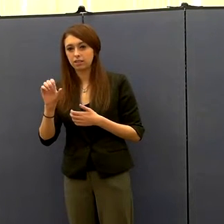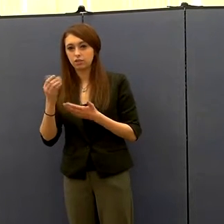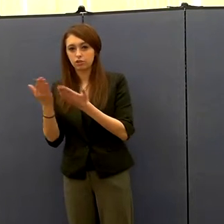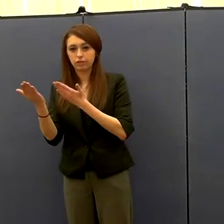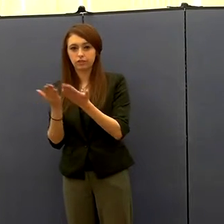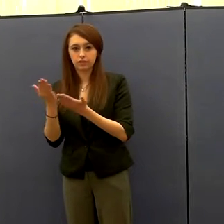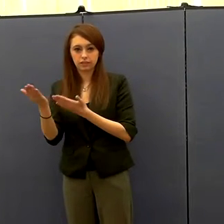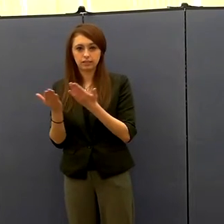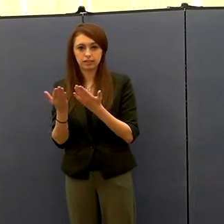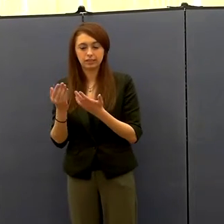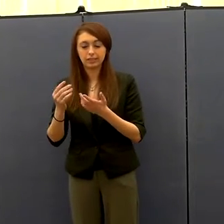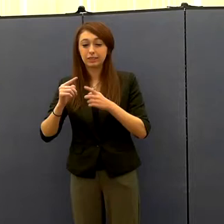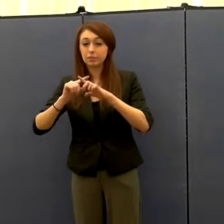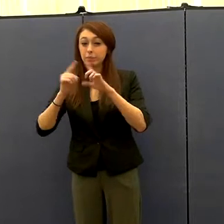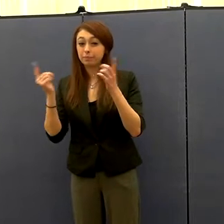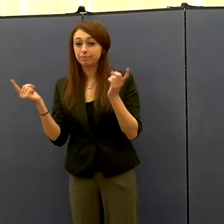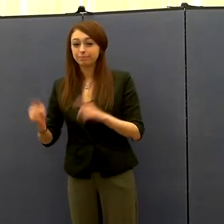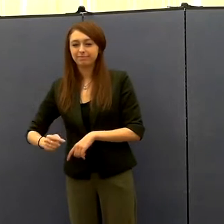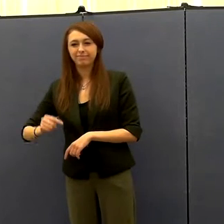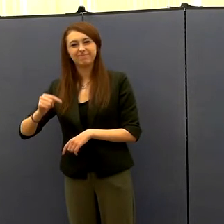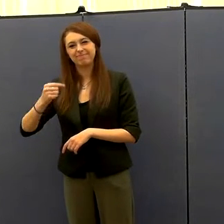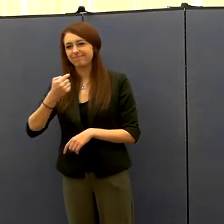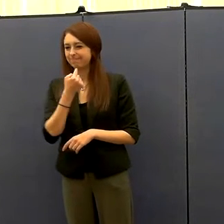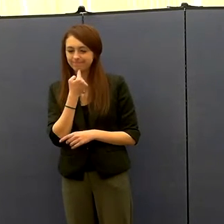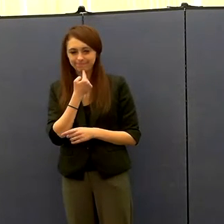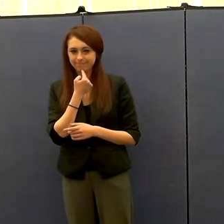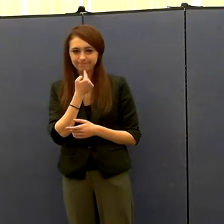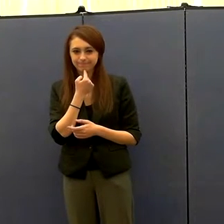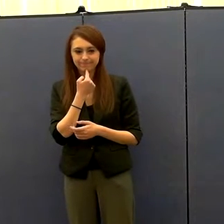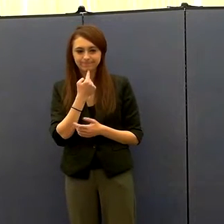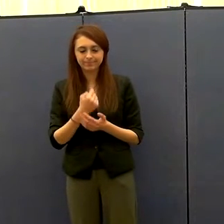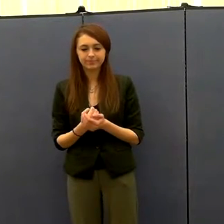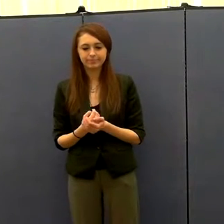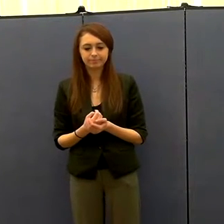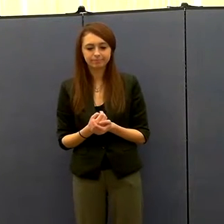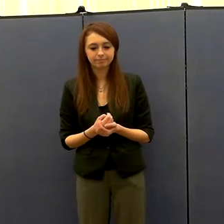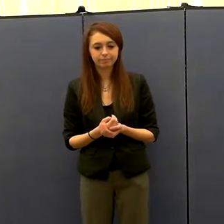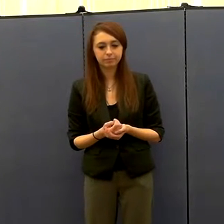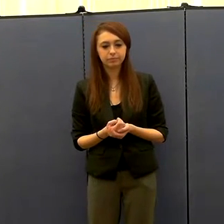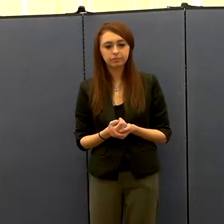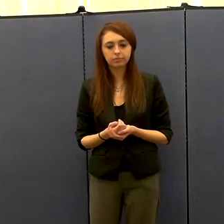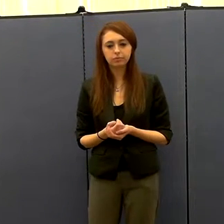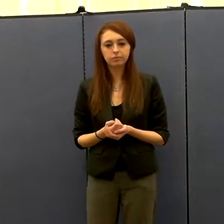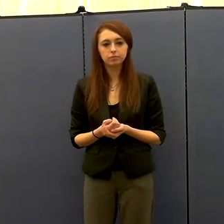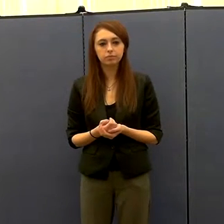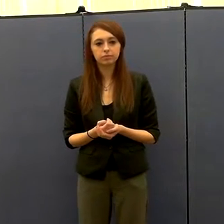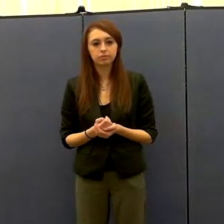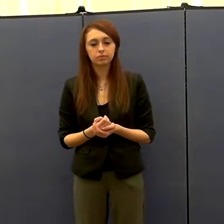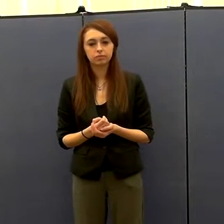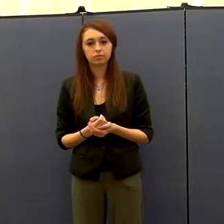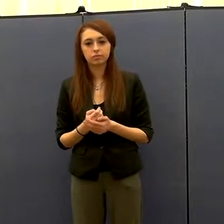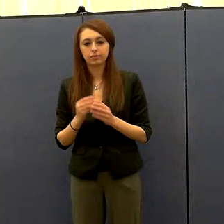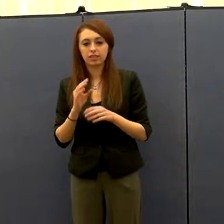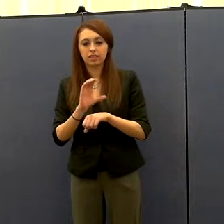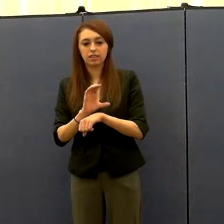stank. Most churches have always been rather slow to adapt to technology, and seminaries were not much